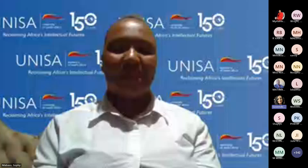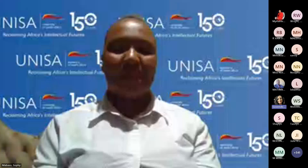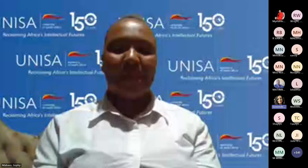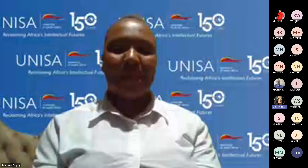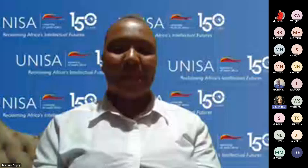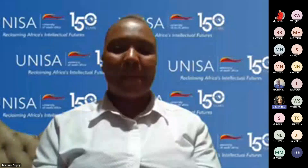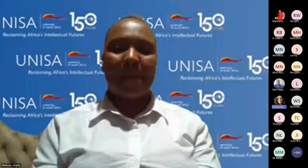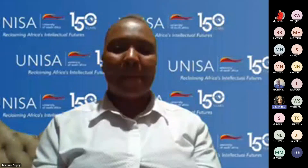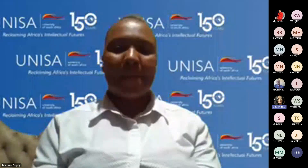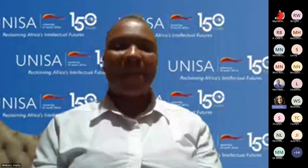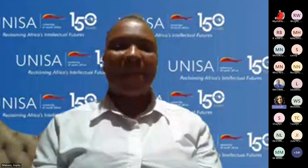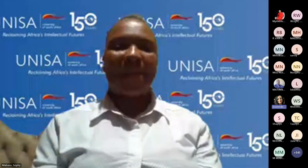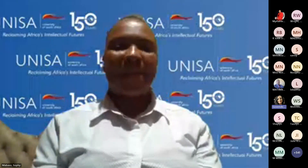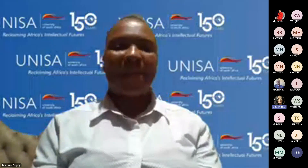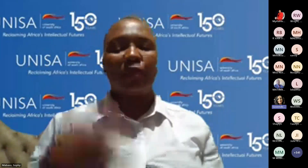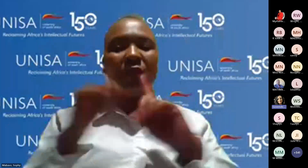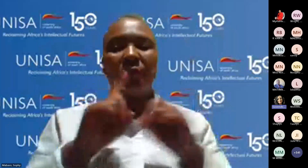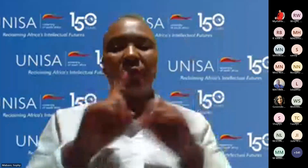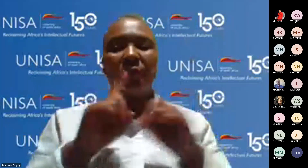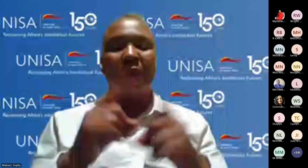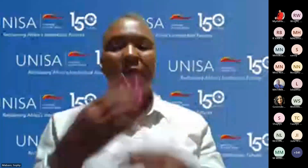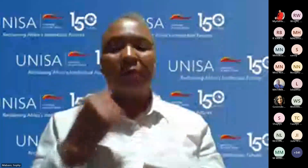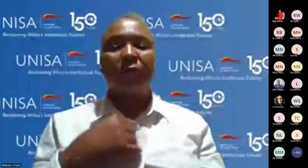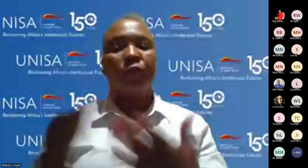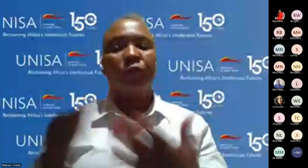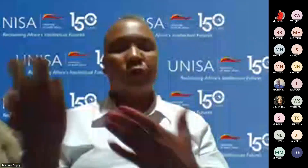Students, if you want to speak, please unmute.